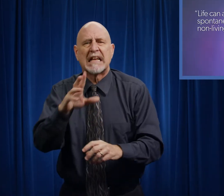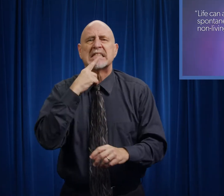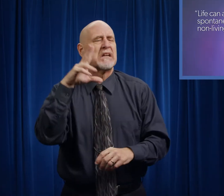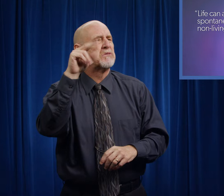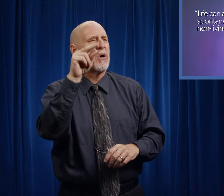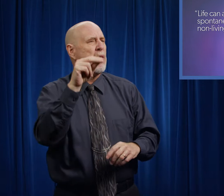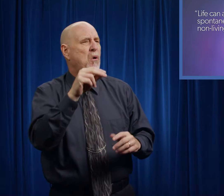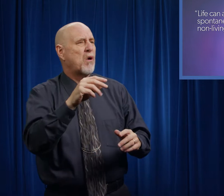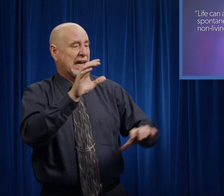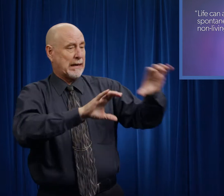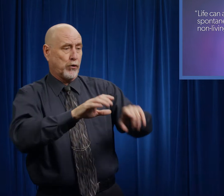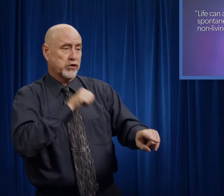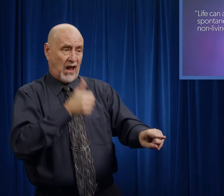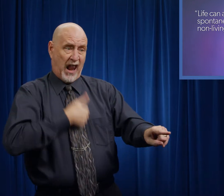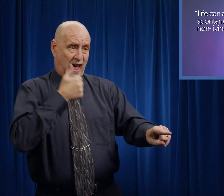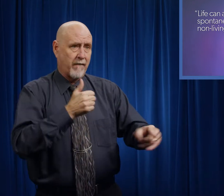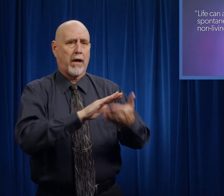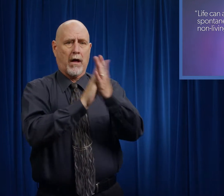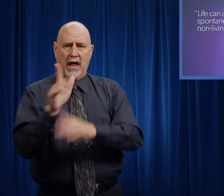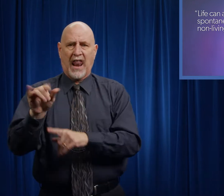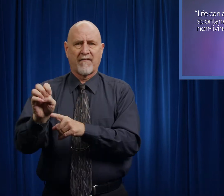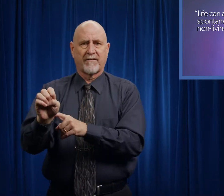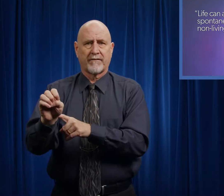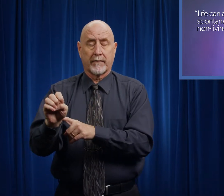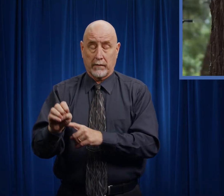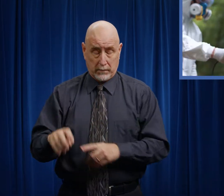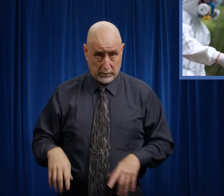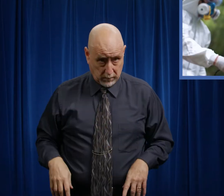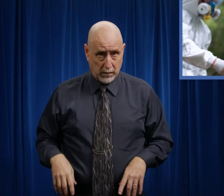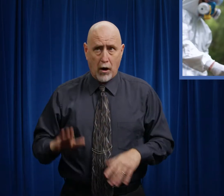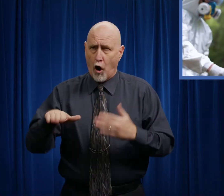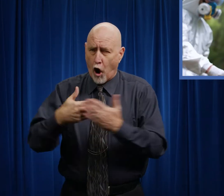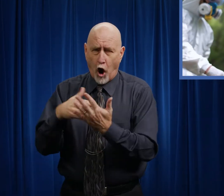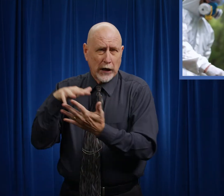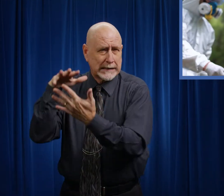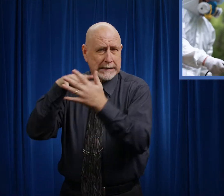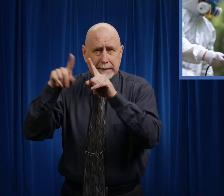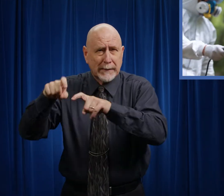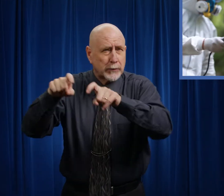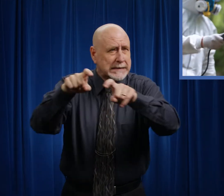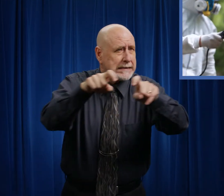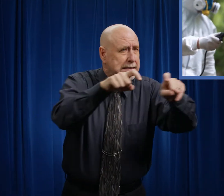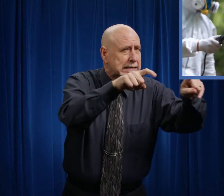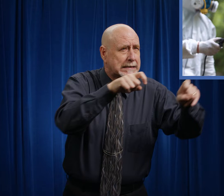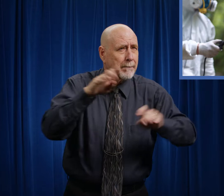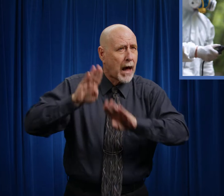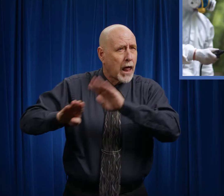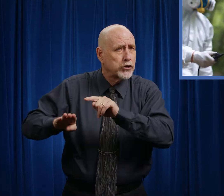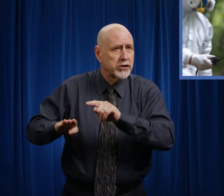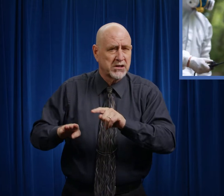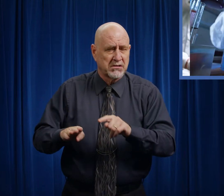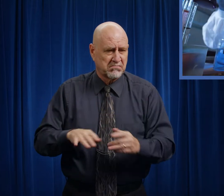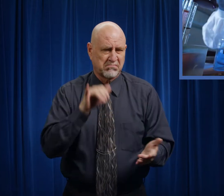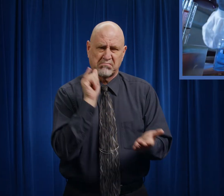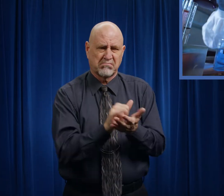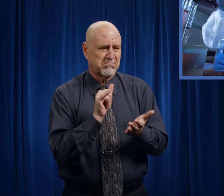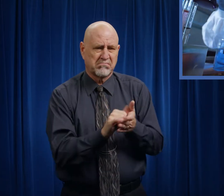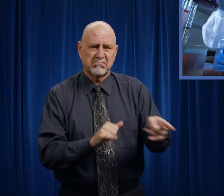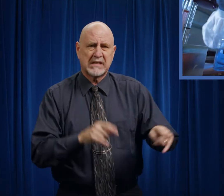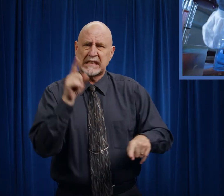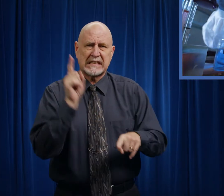spontaneously from non-living chemicals. And yet every single biological experiment has shown us that that simply